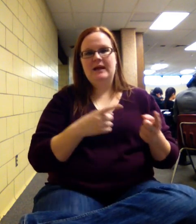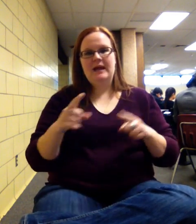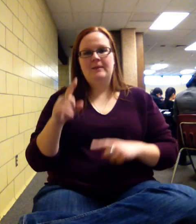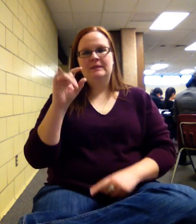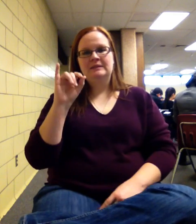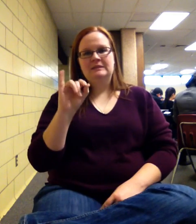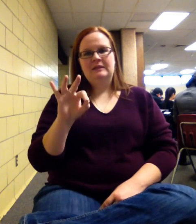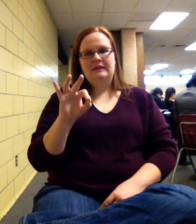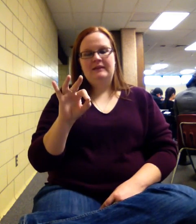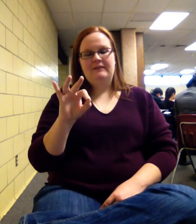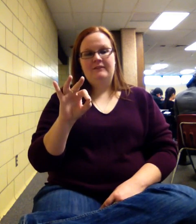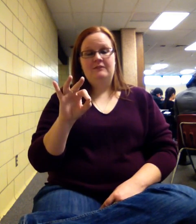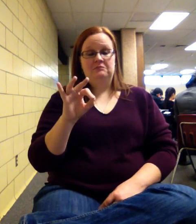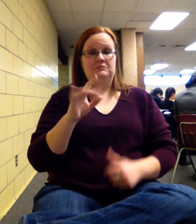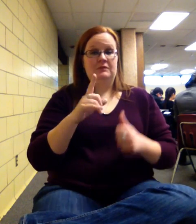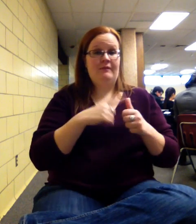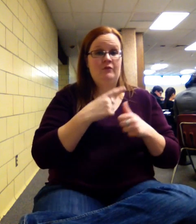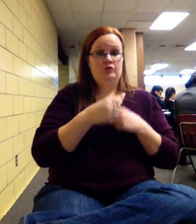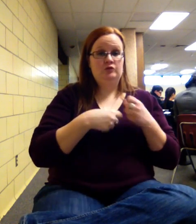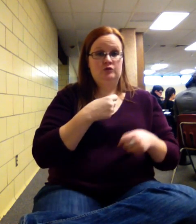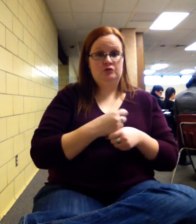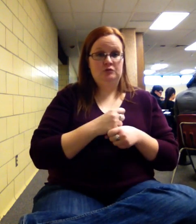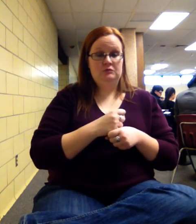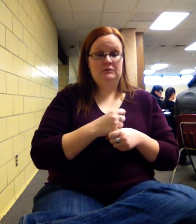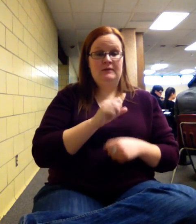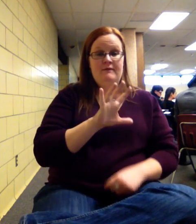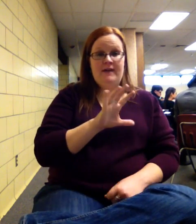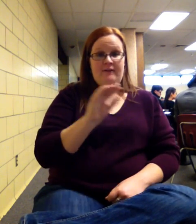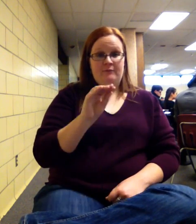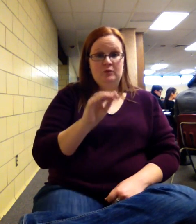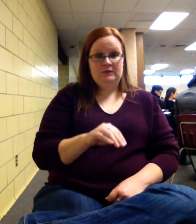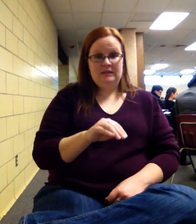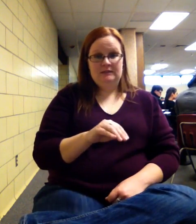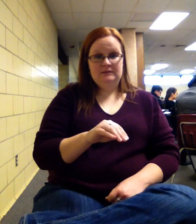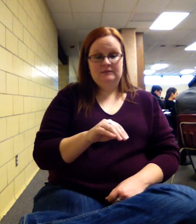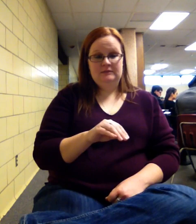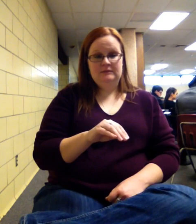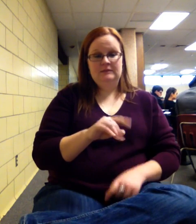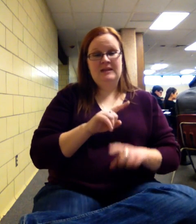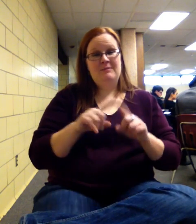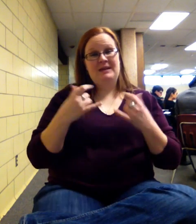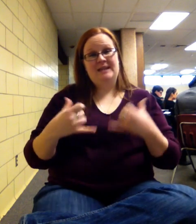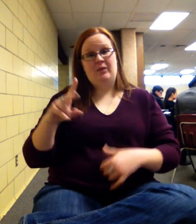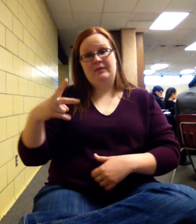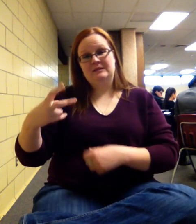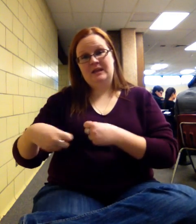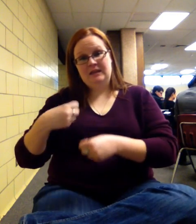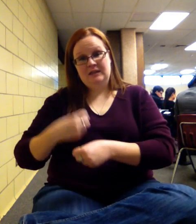in year 1 you make 5%, But in year 2, you make